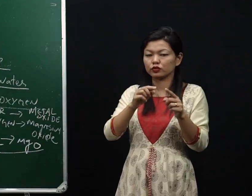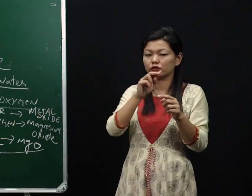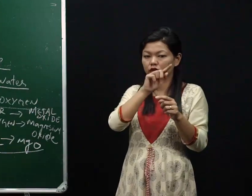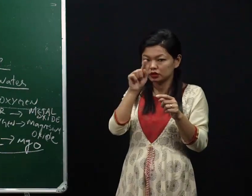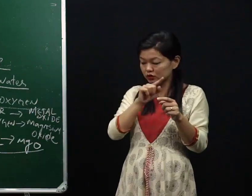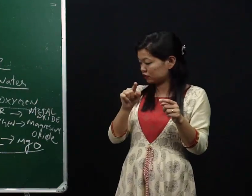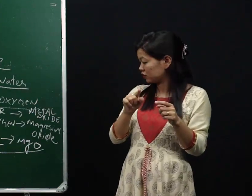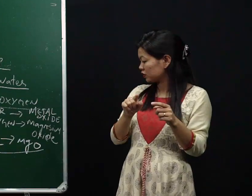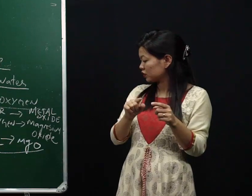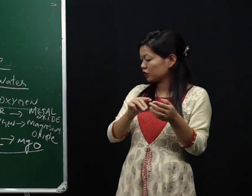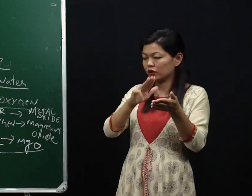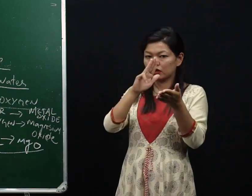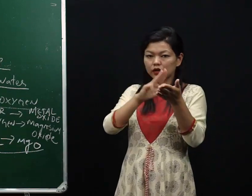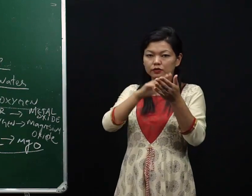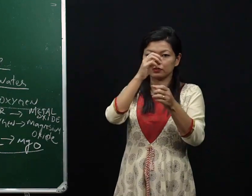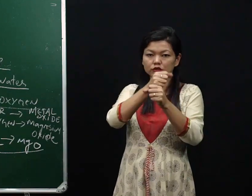Now students,